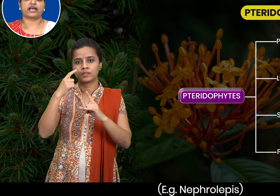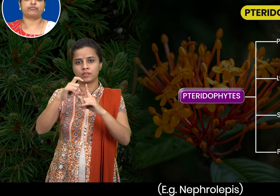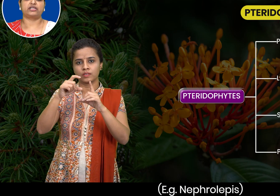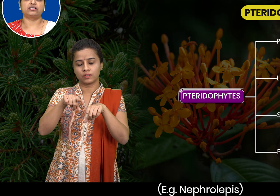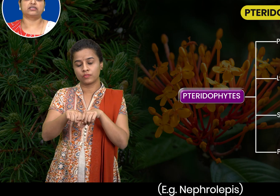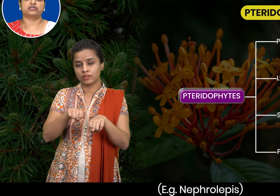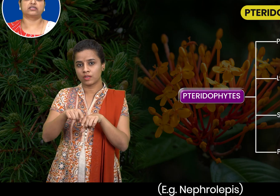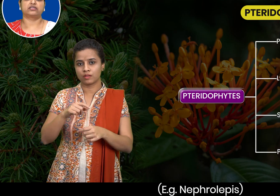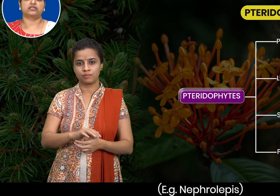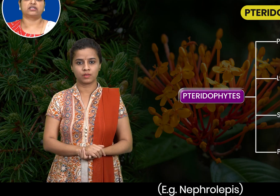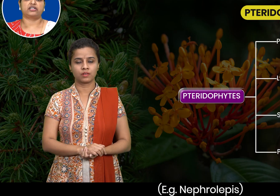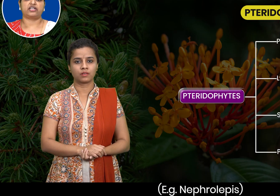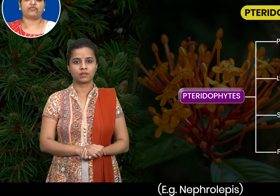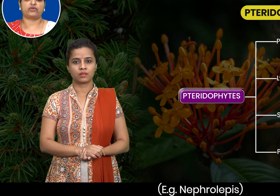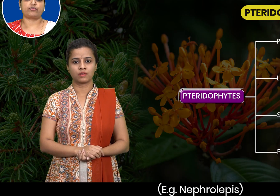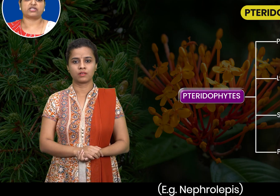example